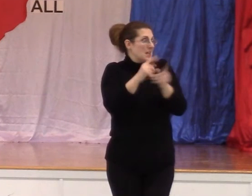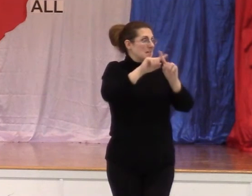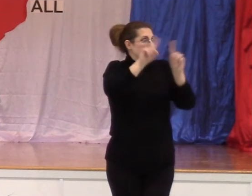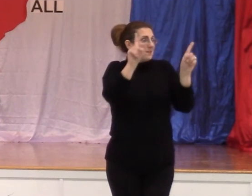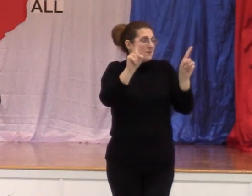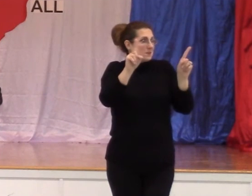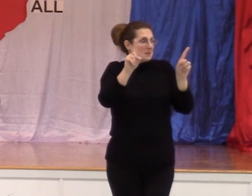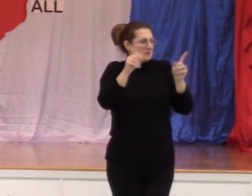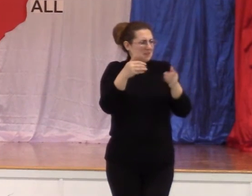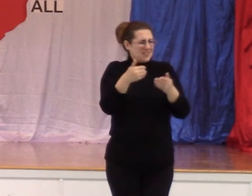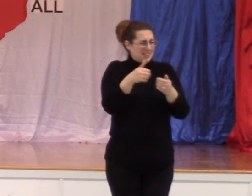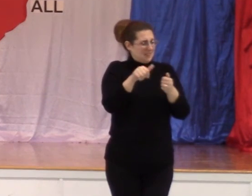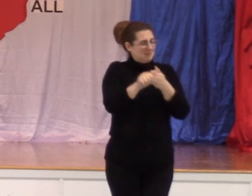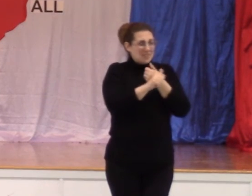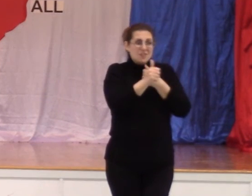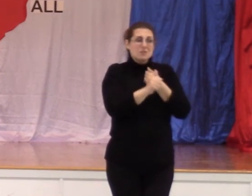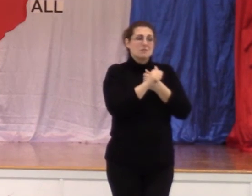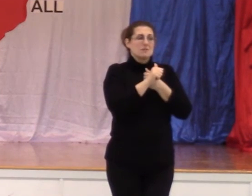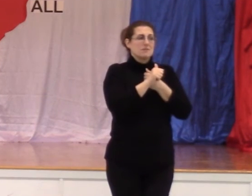differently.